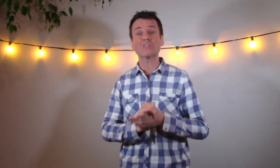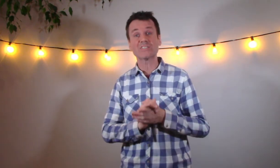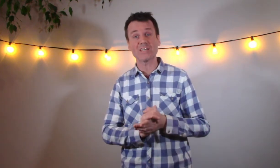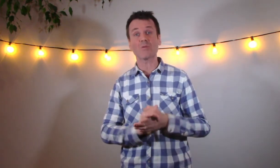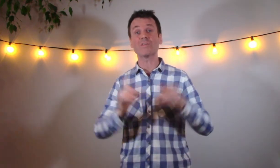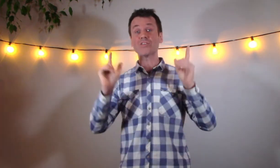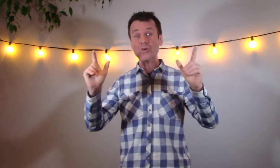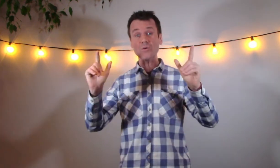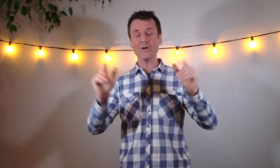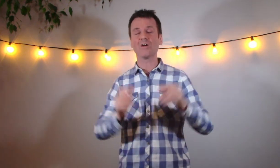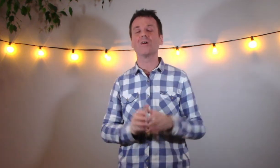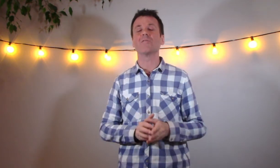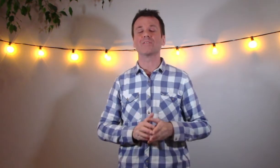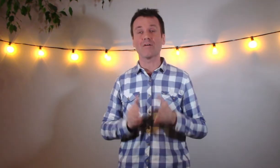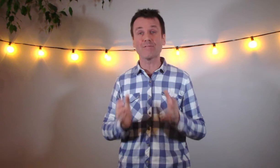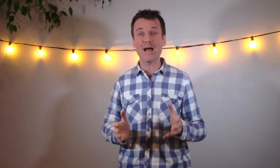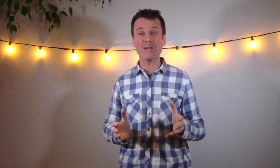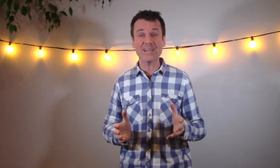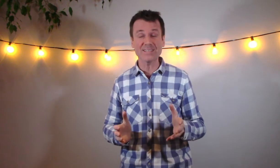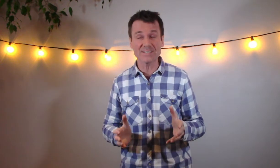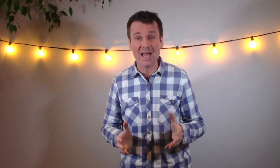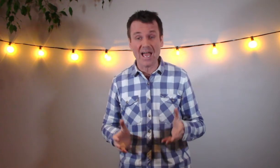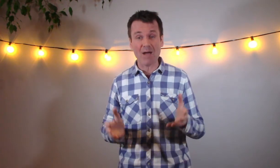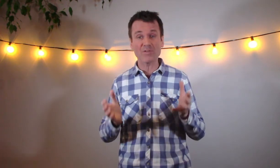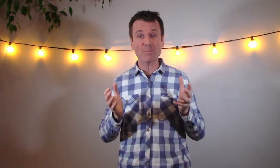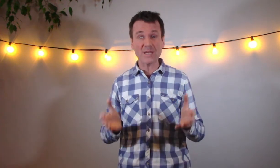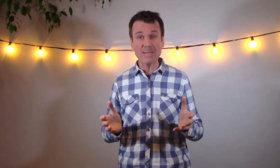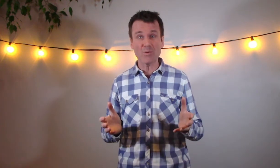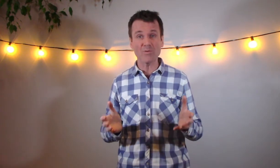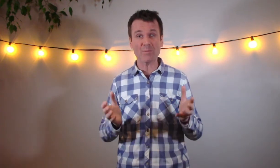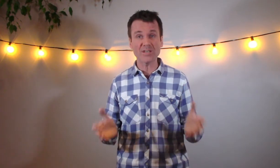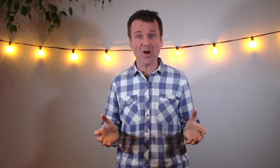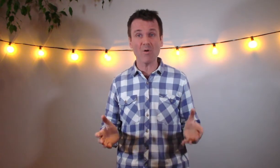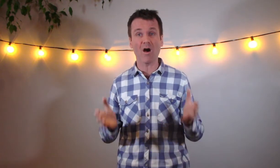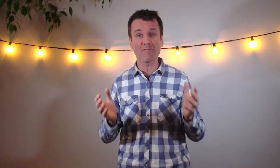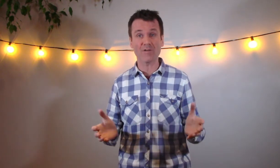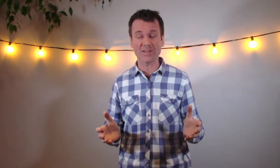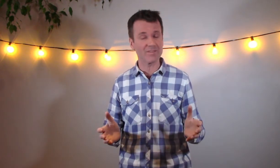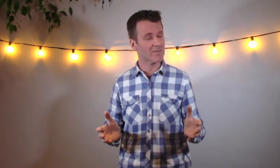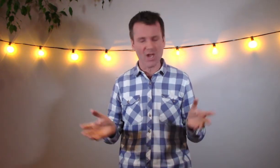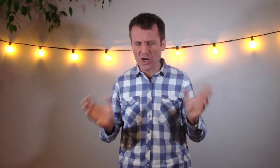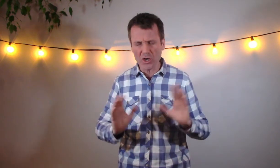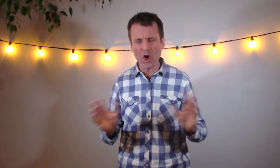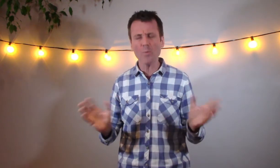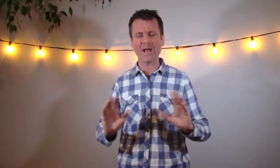stick with you, with our families, and with the people that we know are friends, no matter